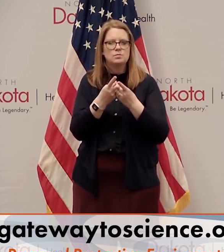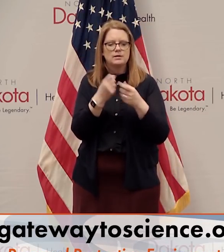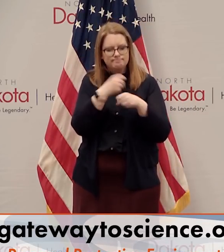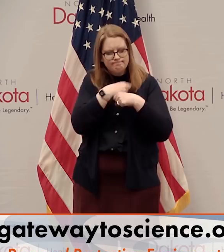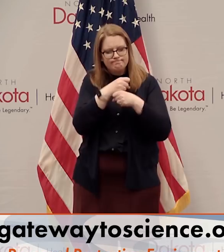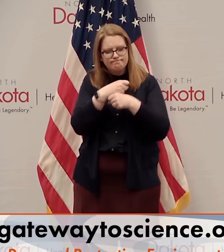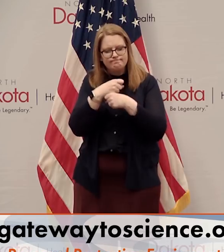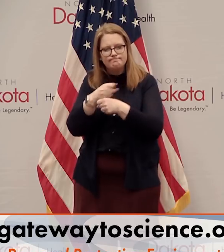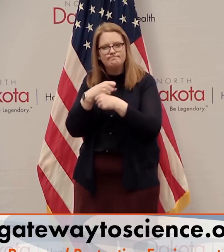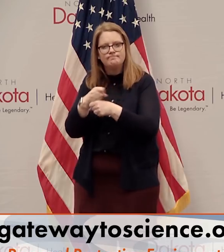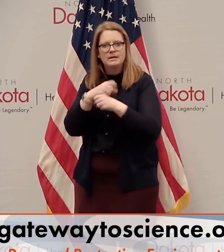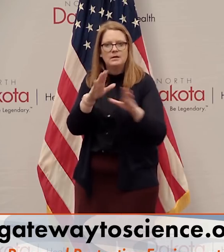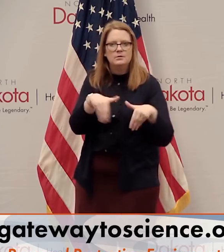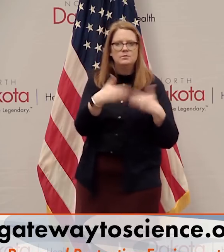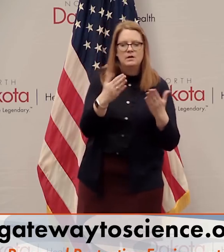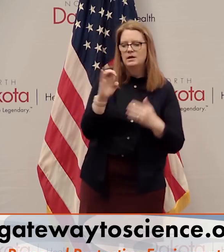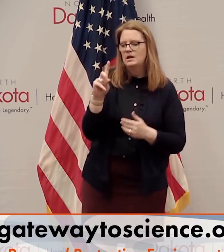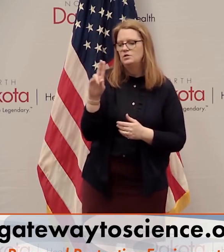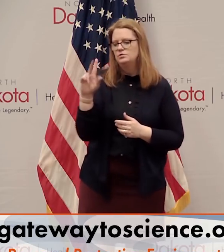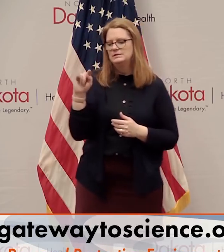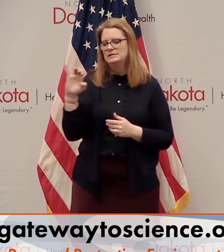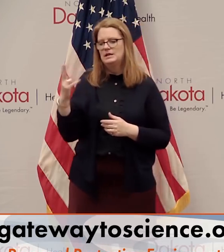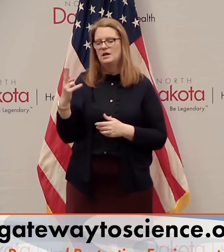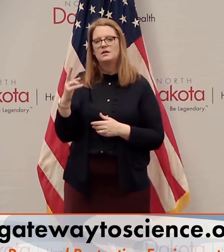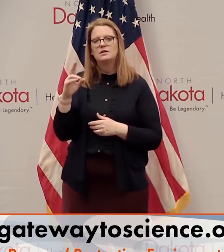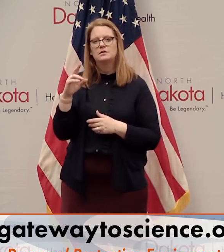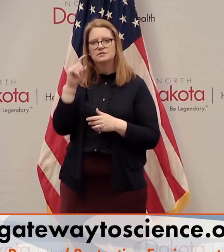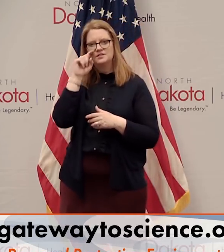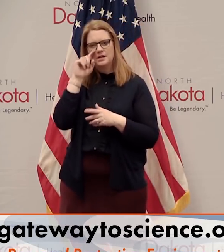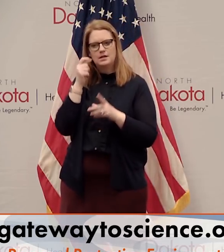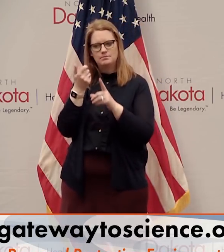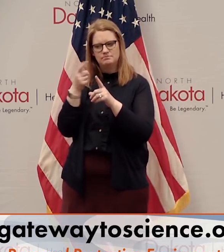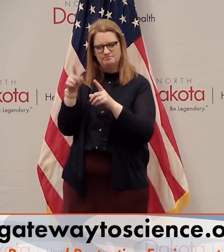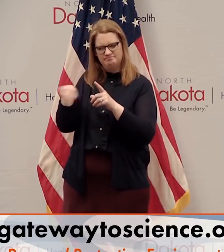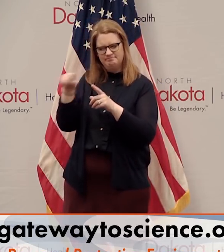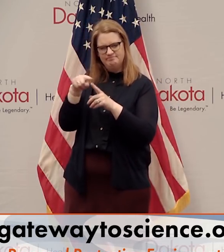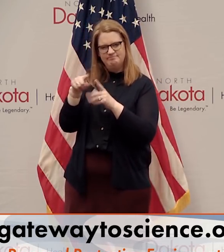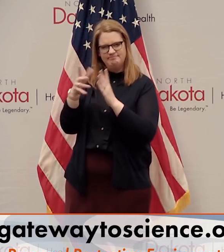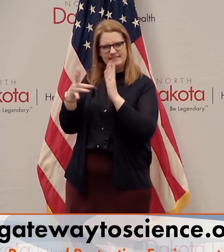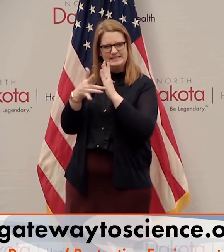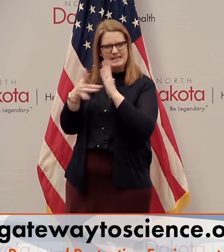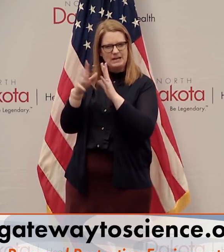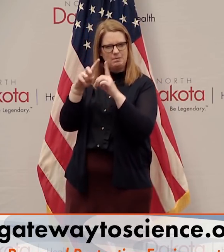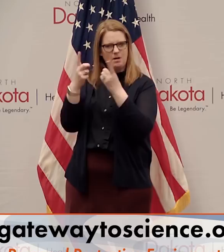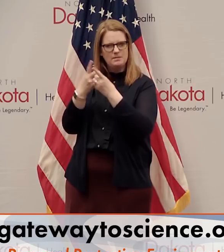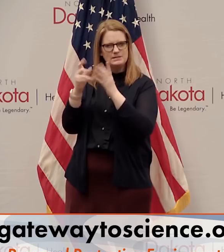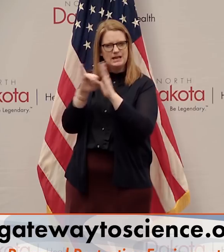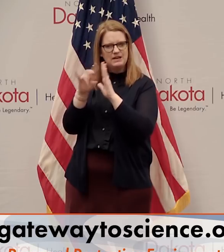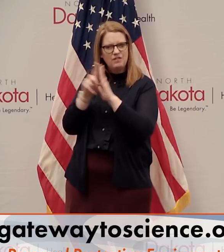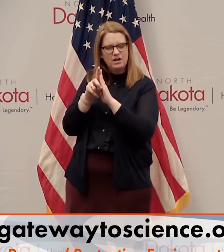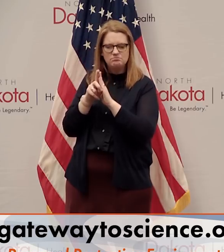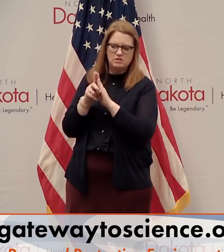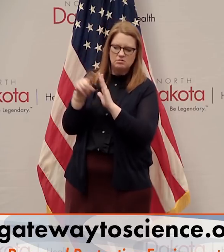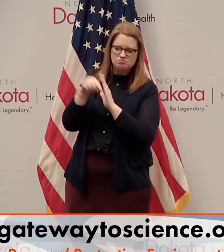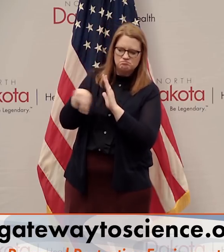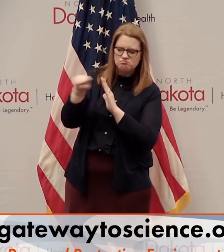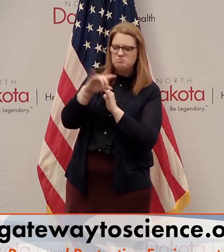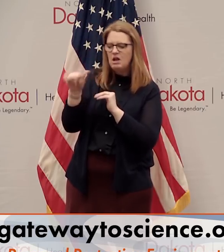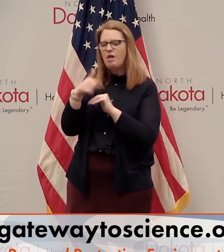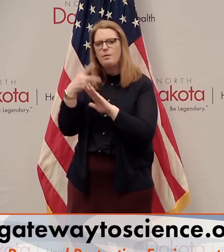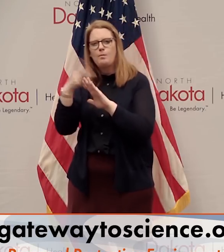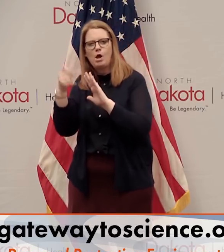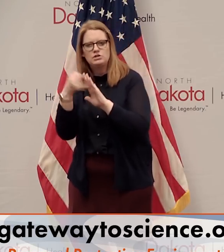And again, EduTech and K-20 Coalition will help organize tech departments to identify other projects to